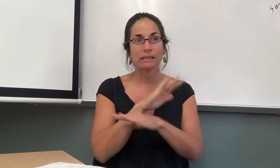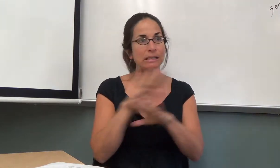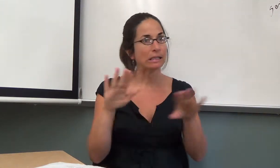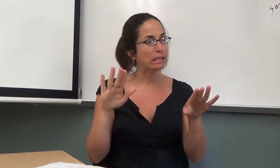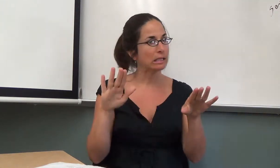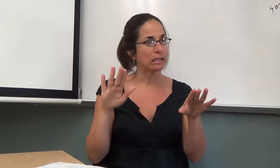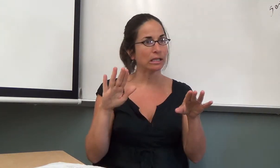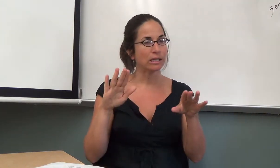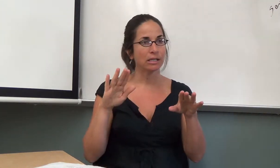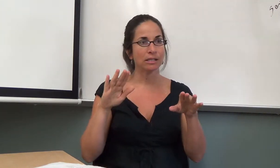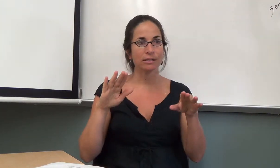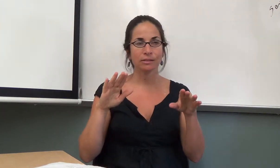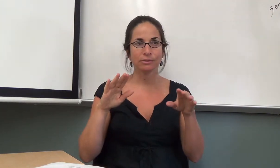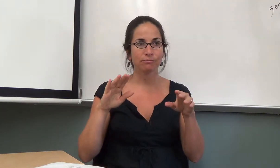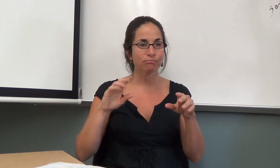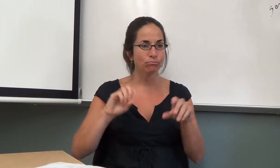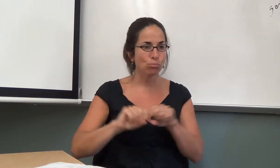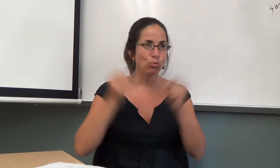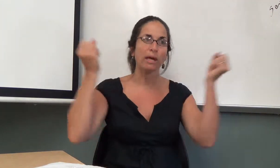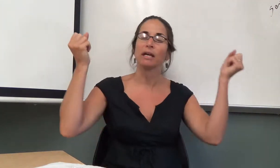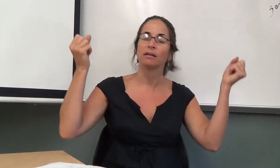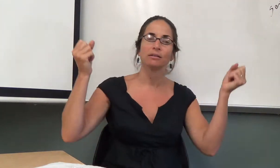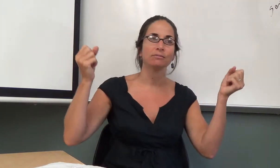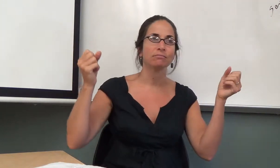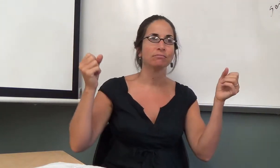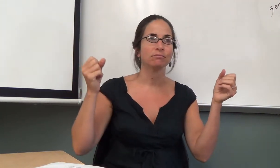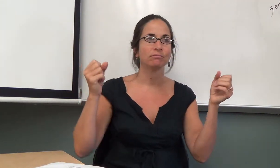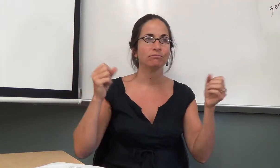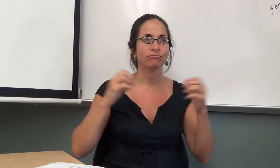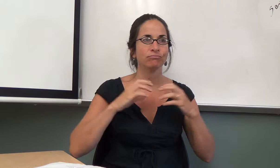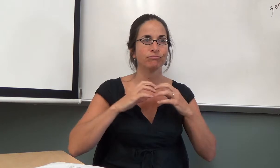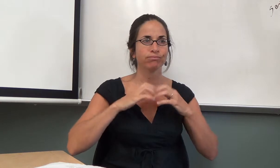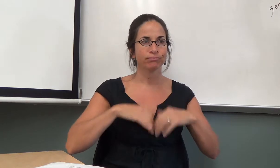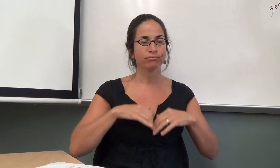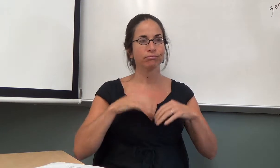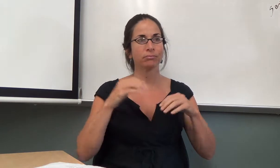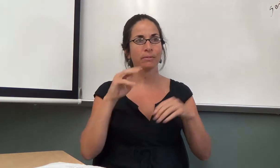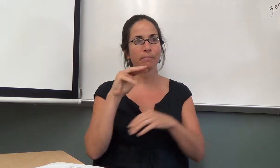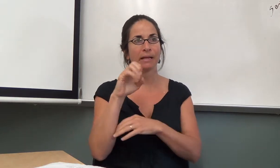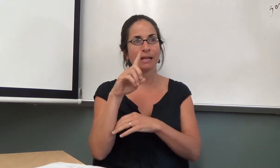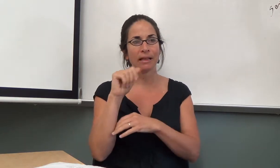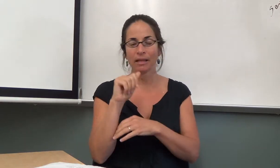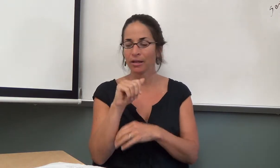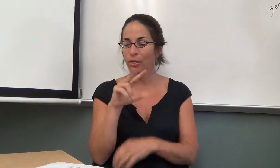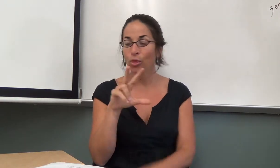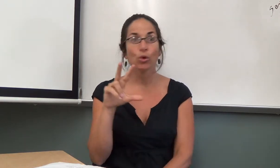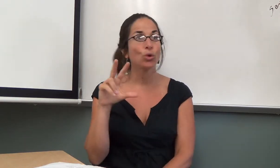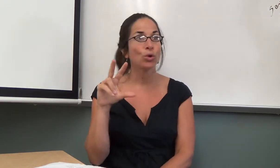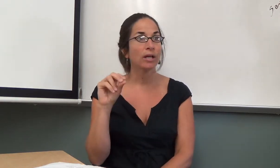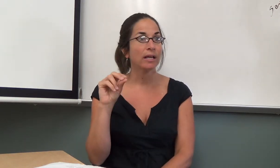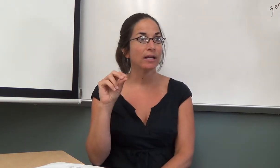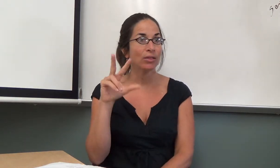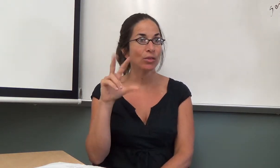Mandela. Okay. 30. 30. That's What kind of term is that? It's